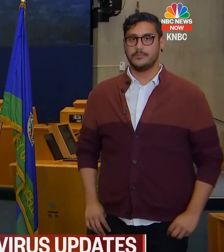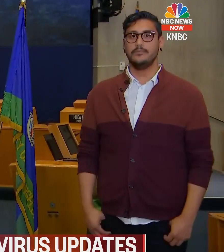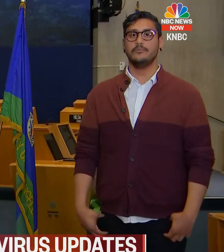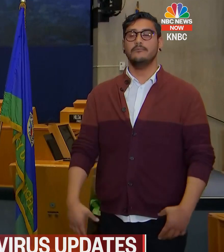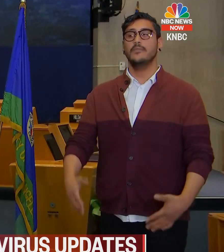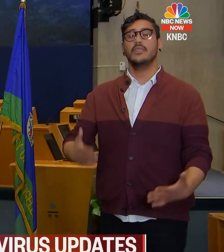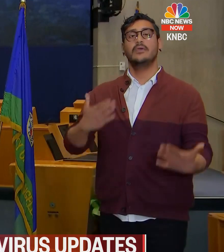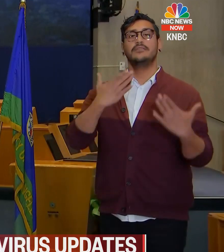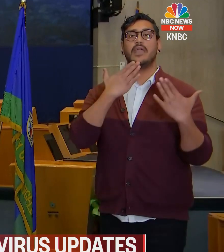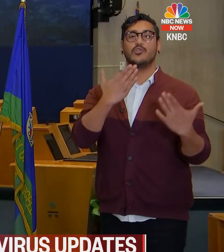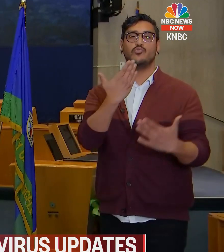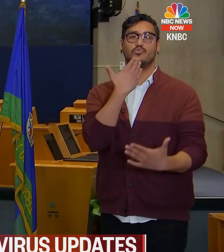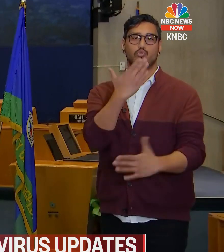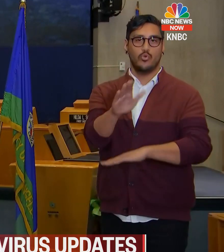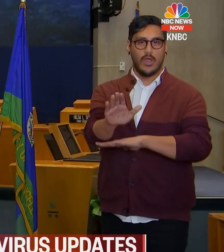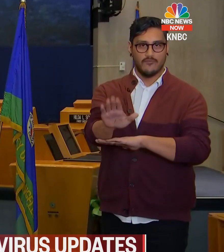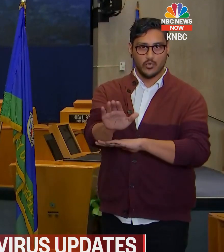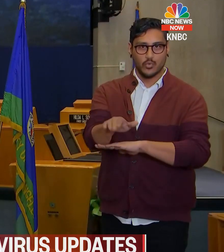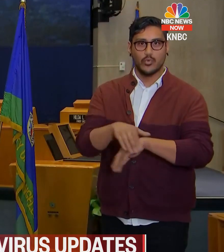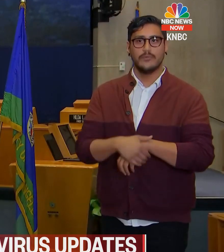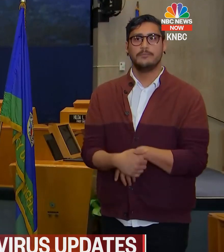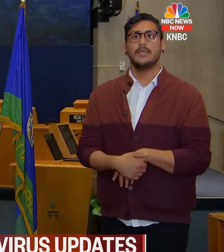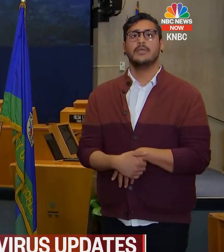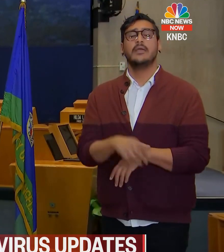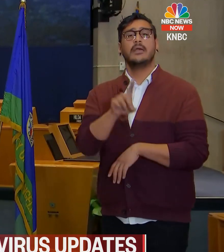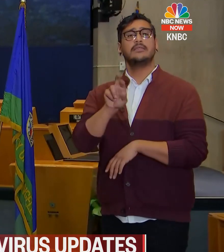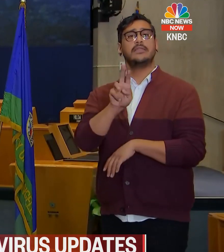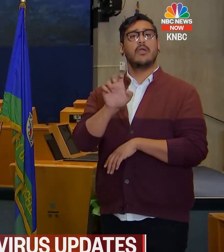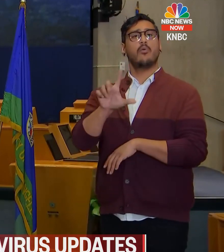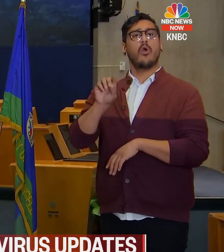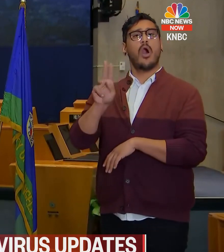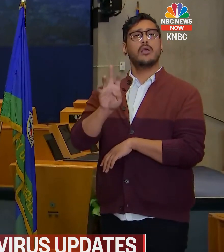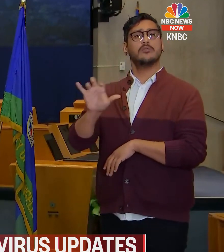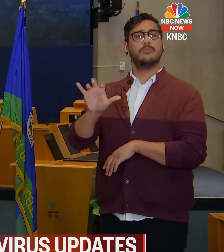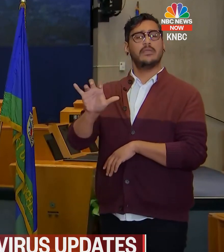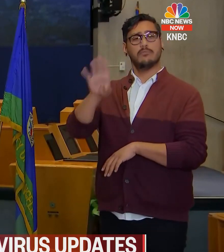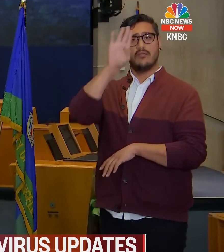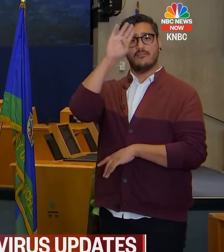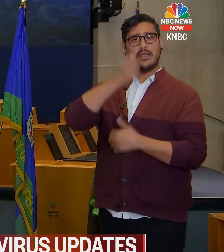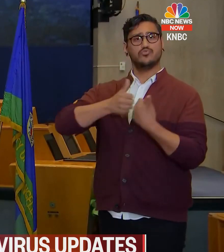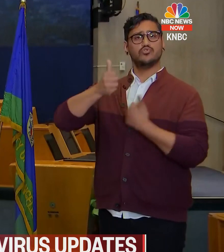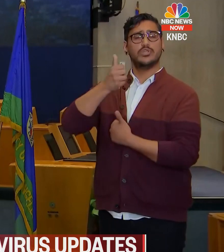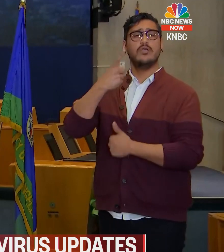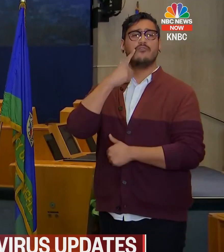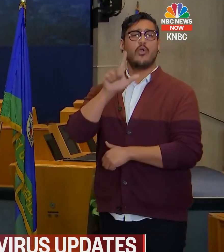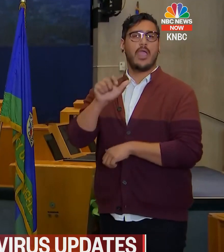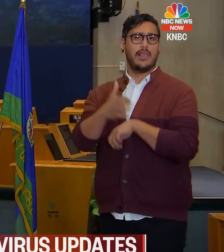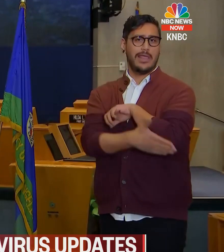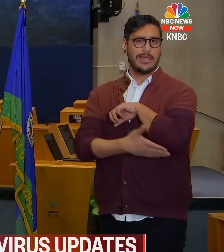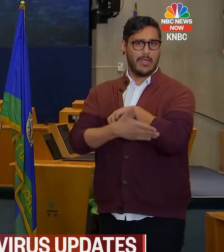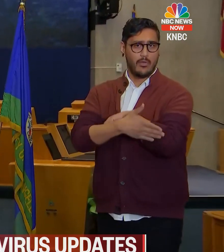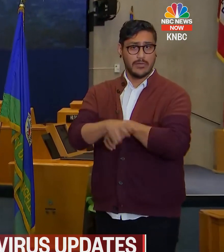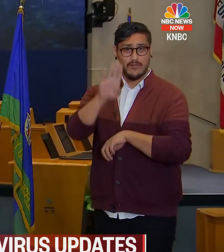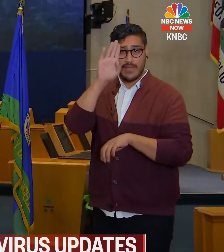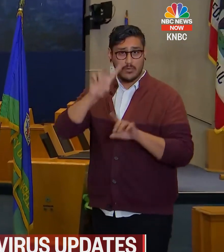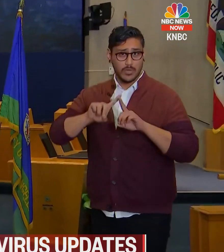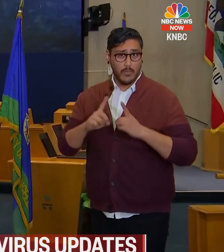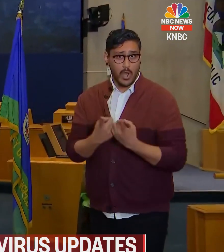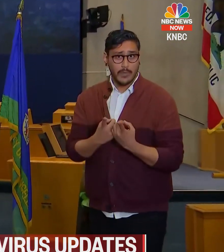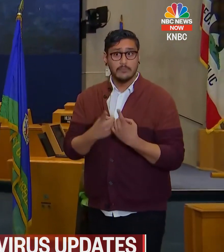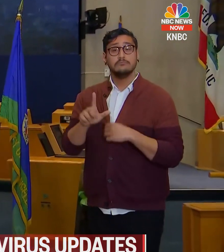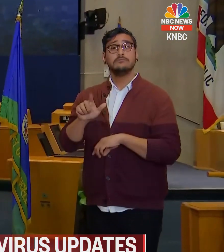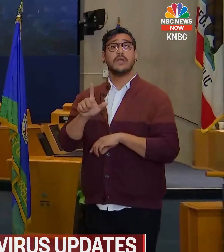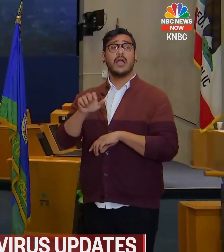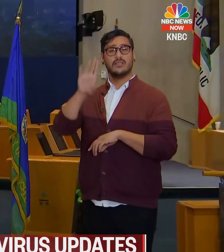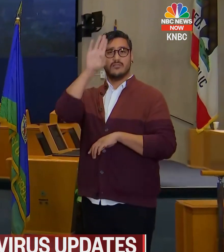Thank you, and good afternoon. Darrell Osby, Fire Chief of the Los Angeles County Fire Department. On behalf of the Los Angeles County